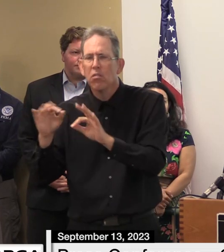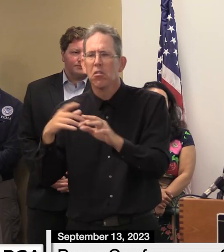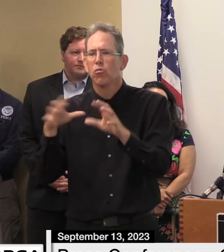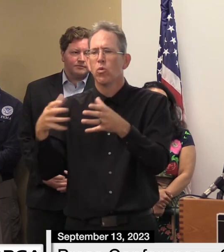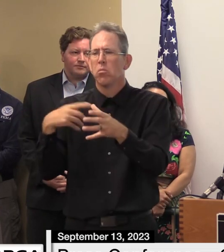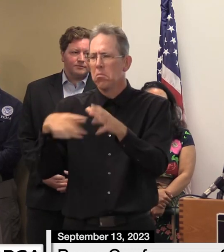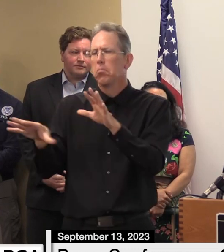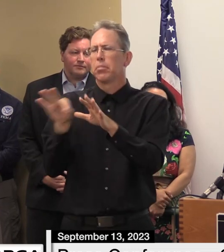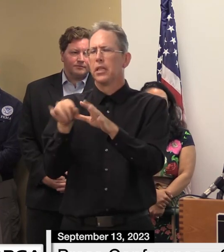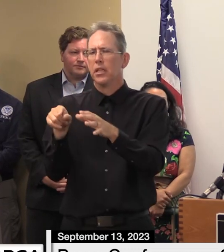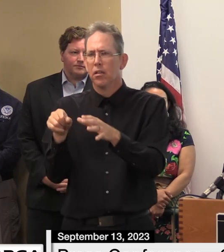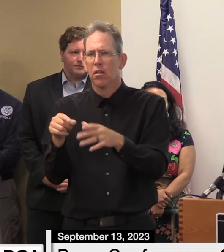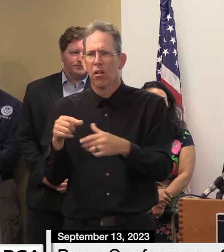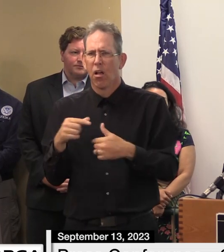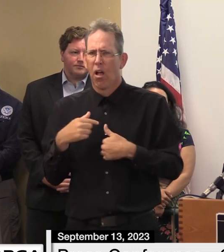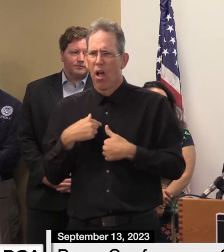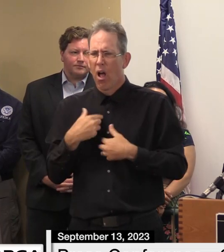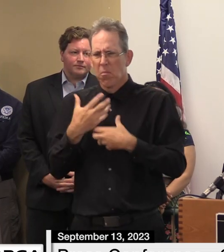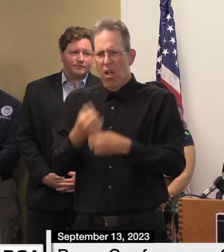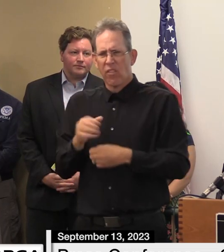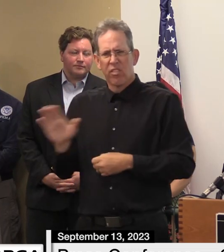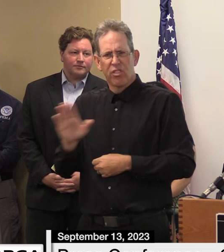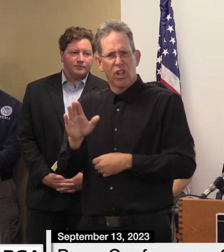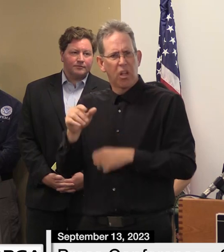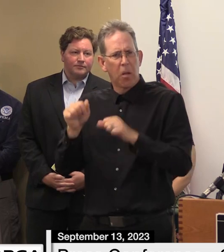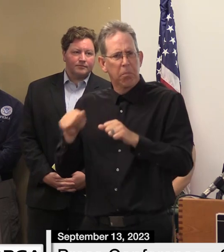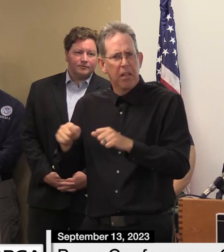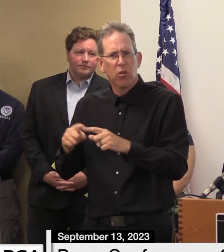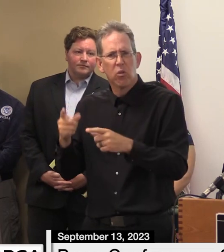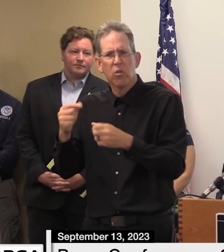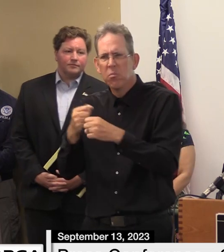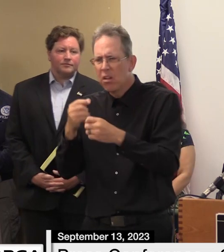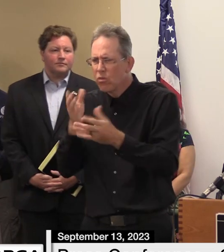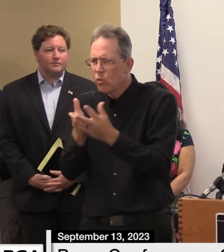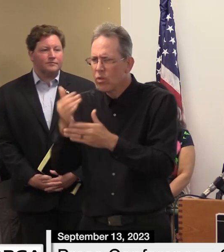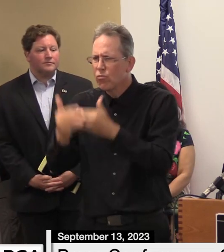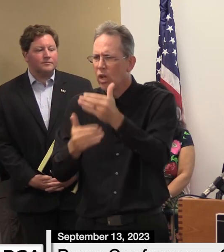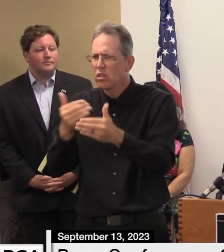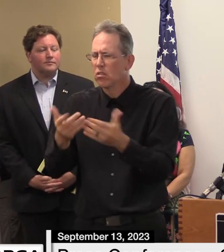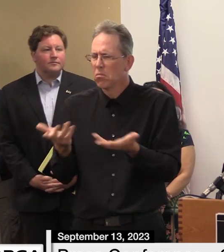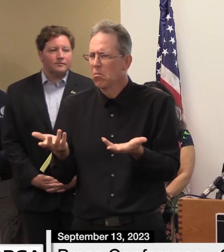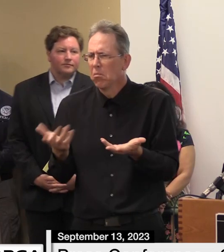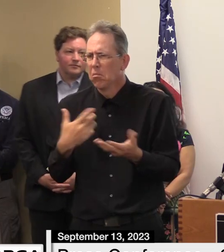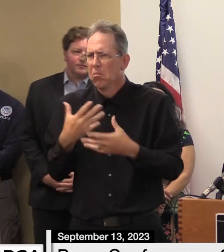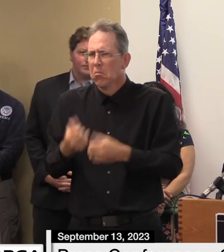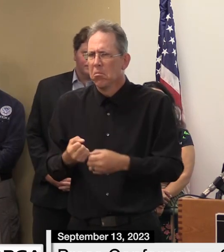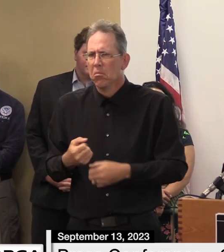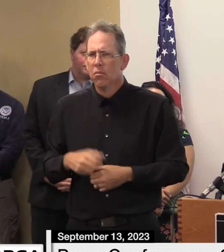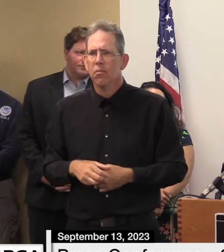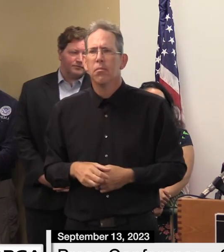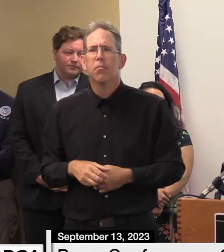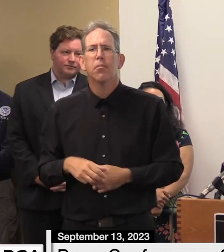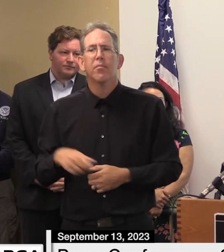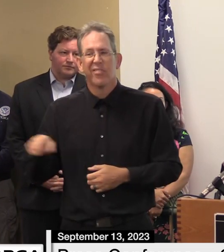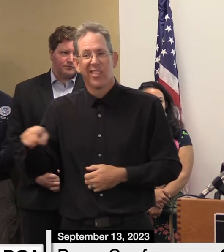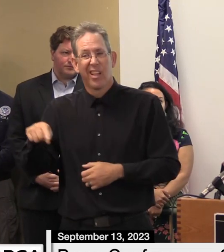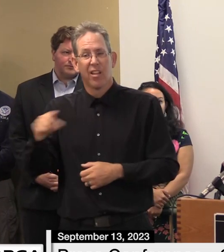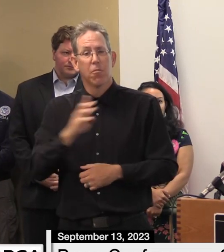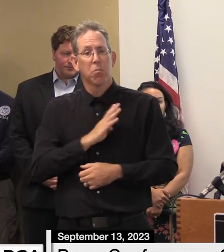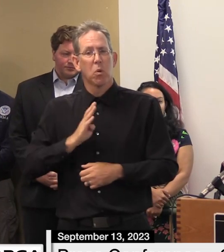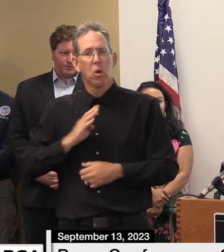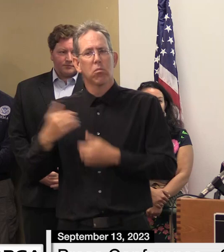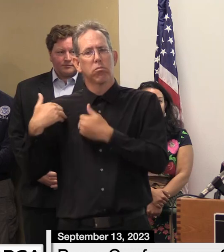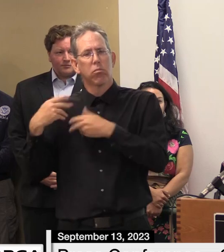have confidence in their ability to work their way through this process. They're the ones who have oversight. And this is critical.